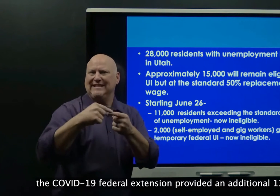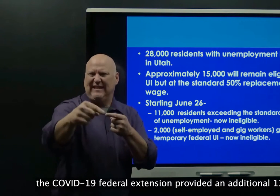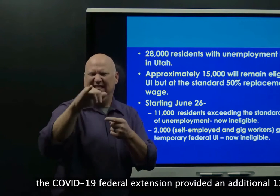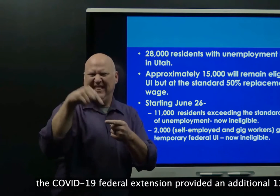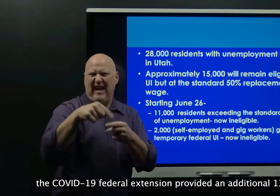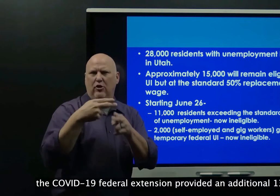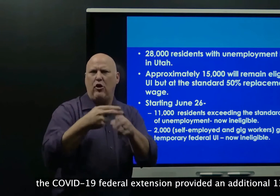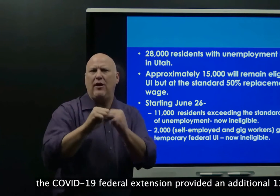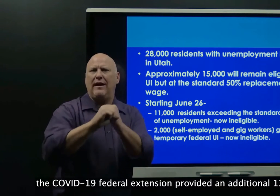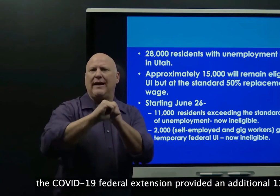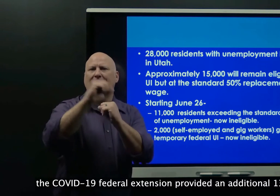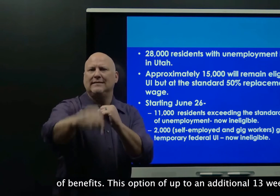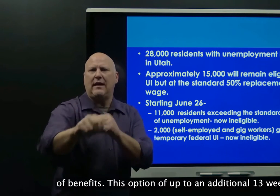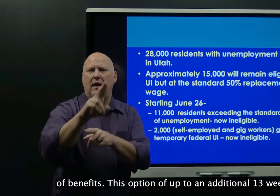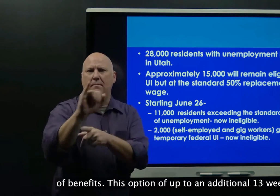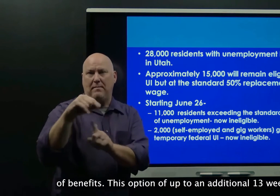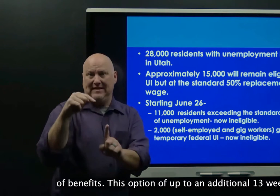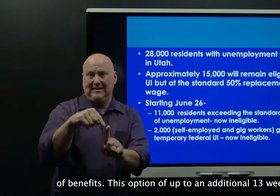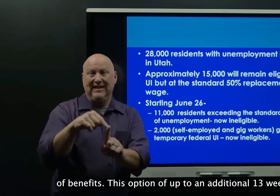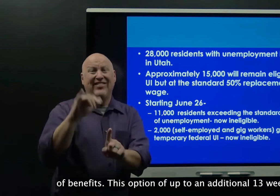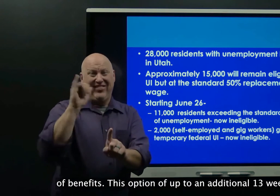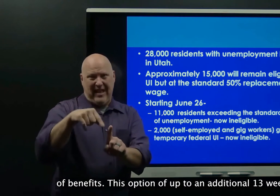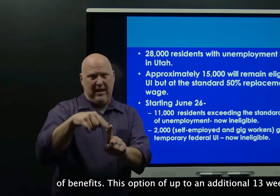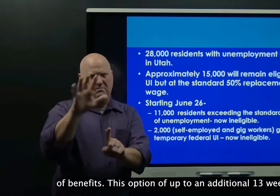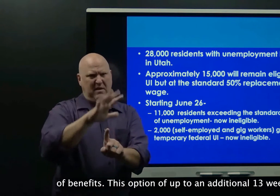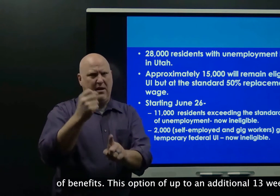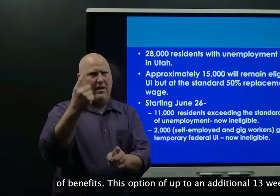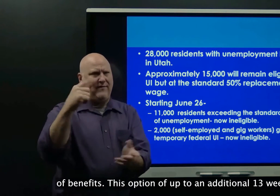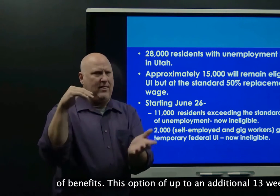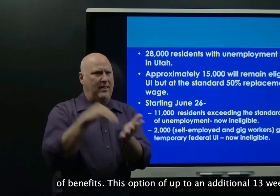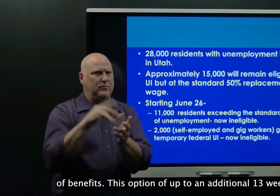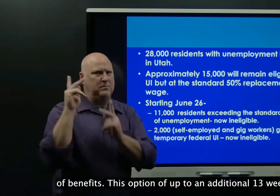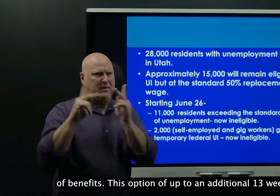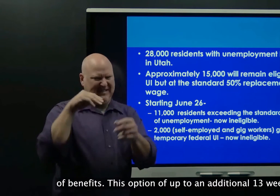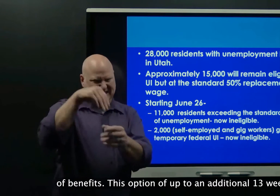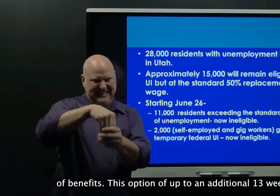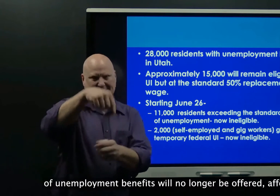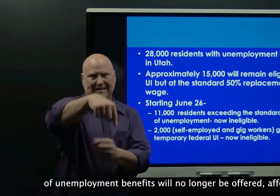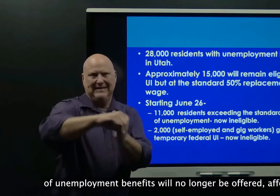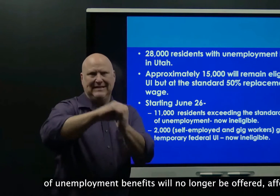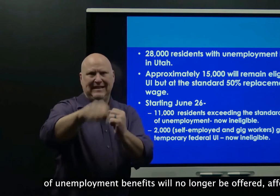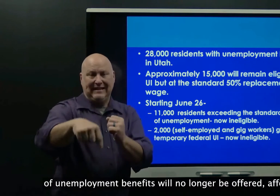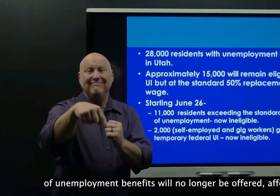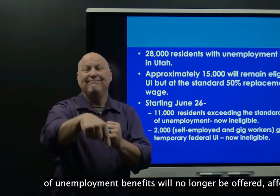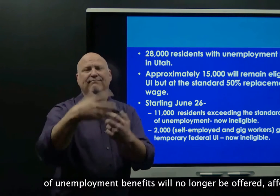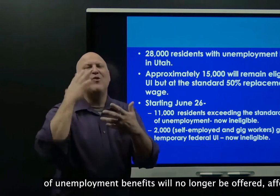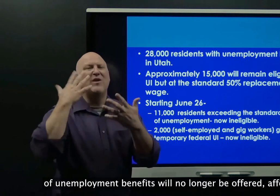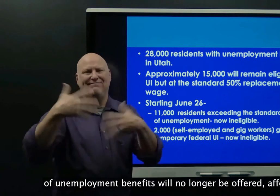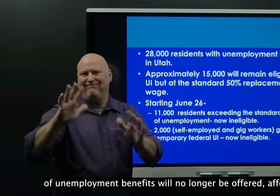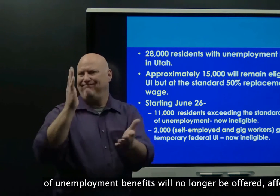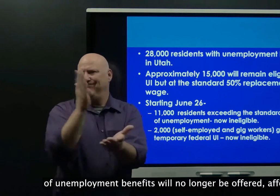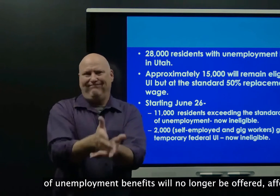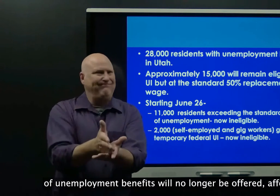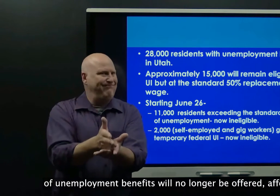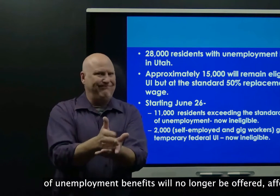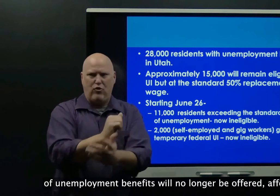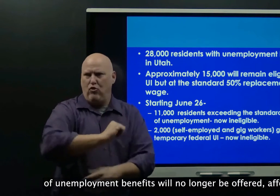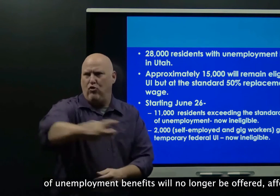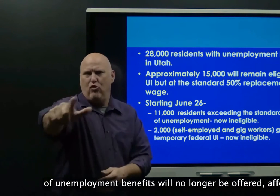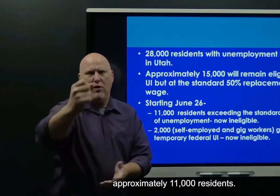an additional 13 weeks of benefits. This option of up to an additional 13 weeks of unemployment benefits will no longer be offered, affecting